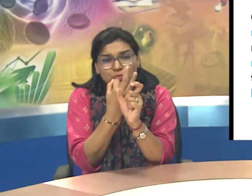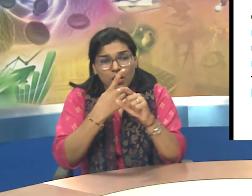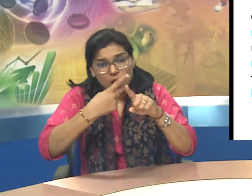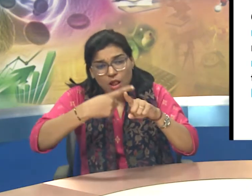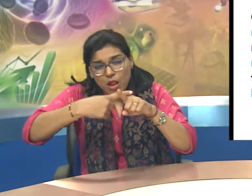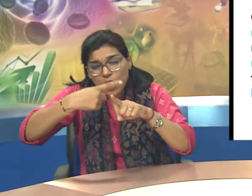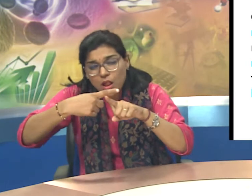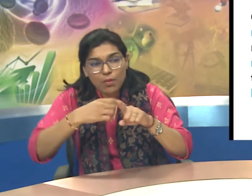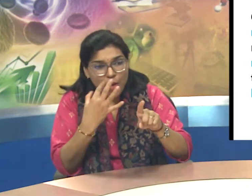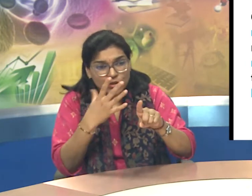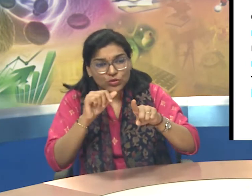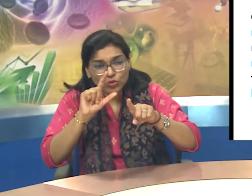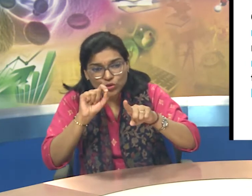used in